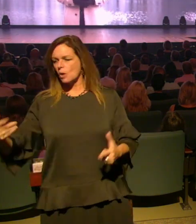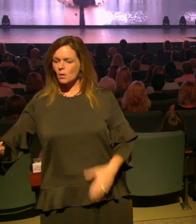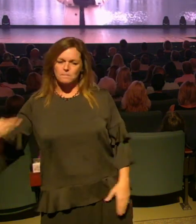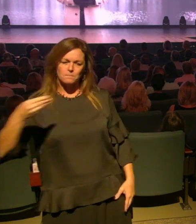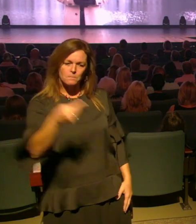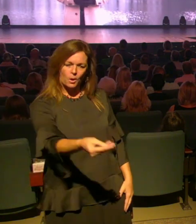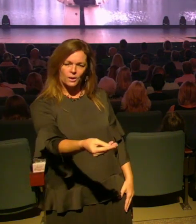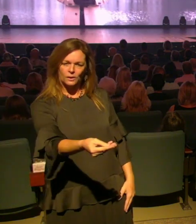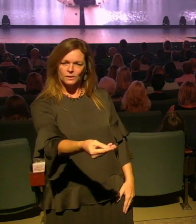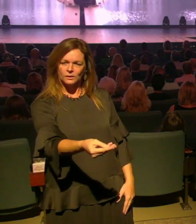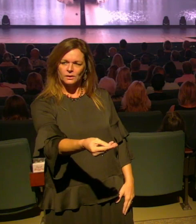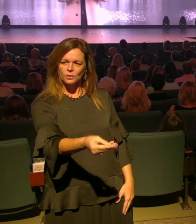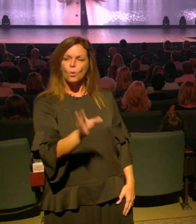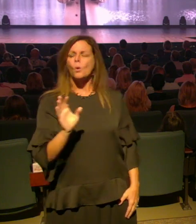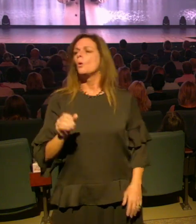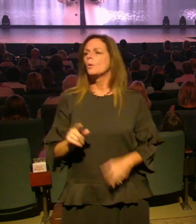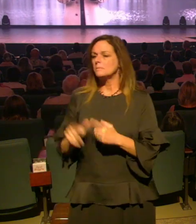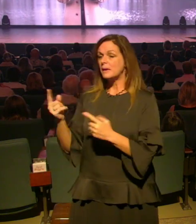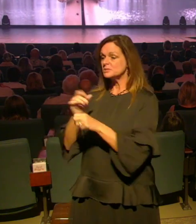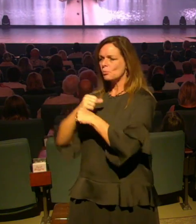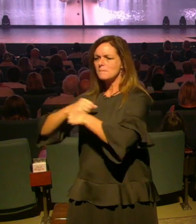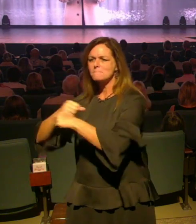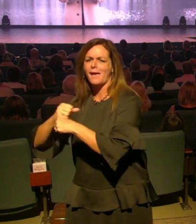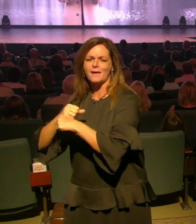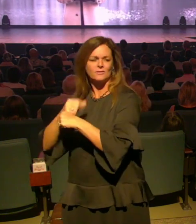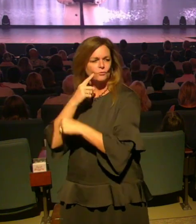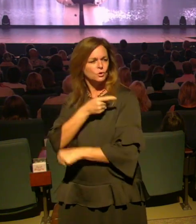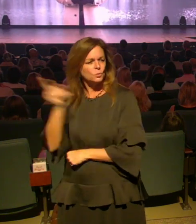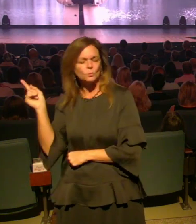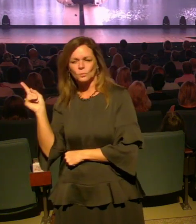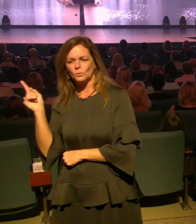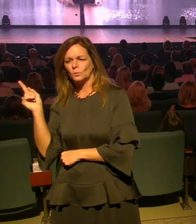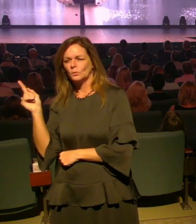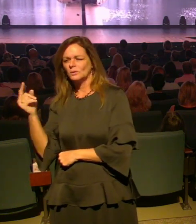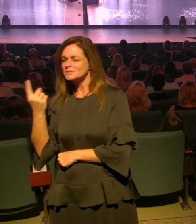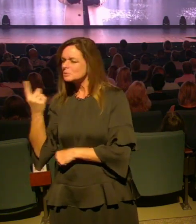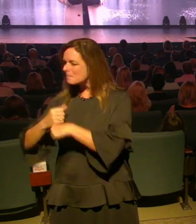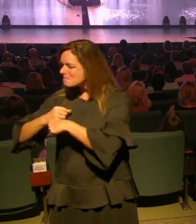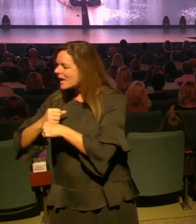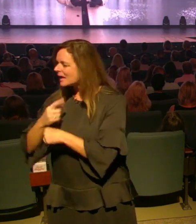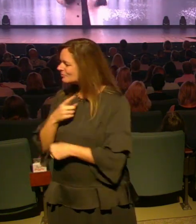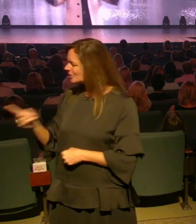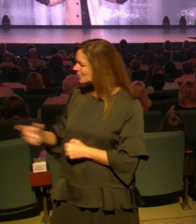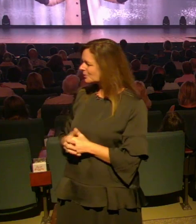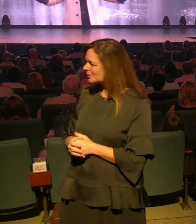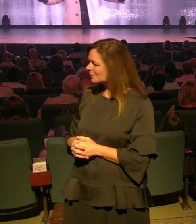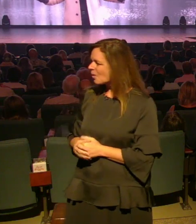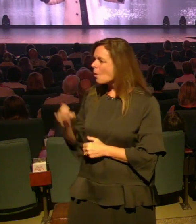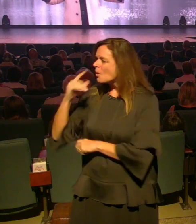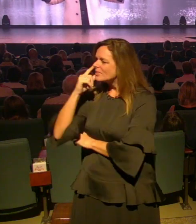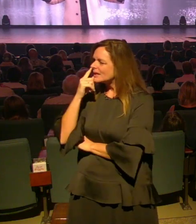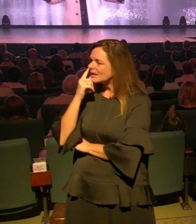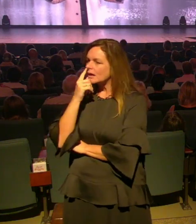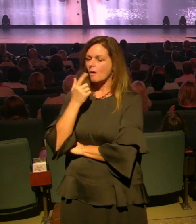it for you. Or maybe it was handcrafted specifically with you in mind. Or maybe it was something you never even thought to ask